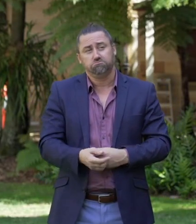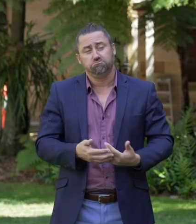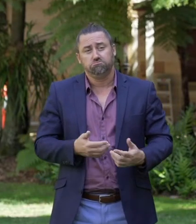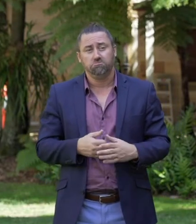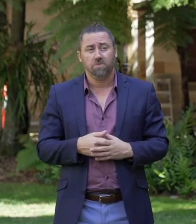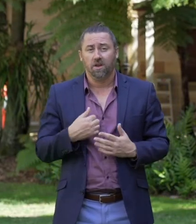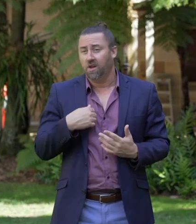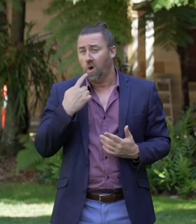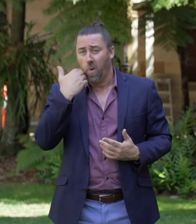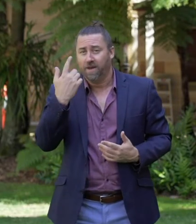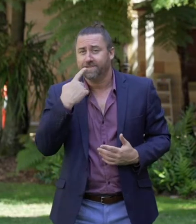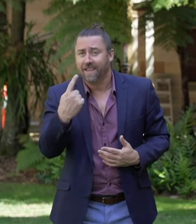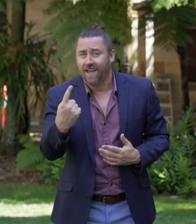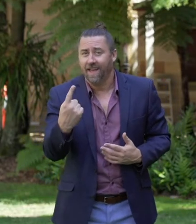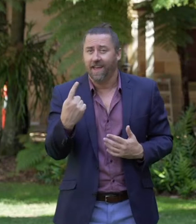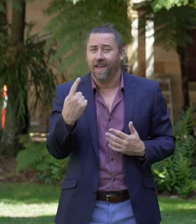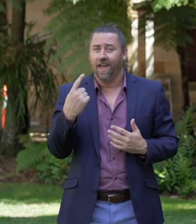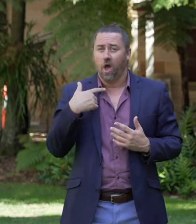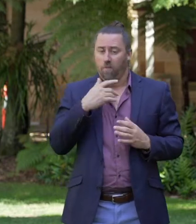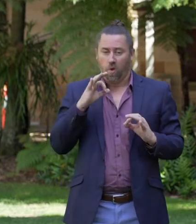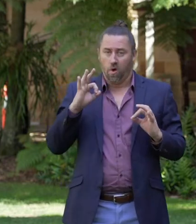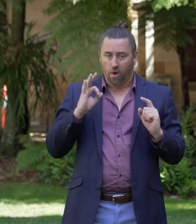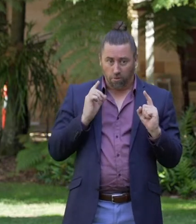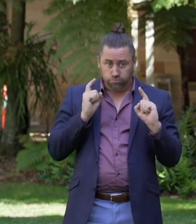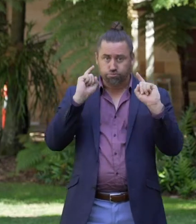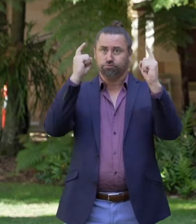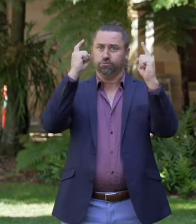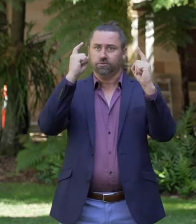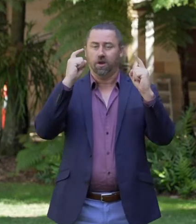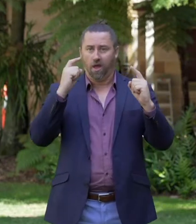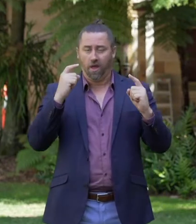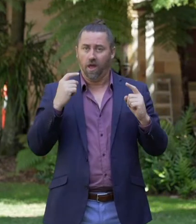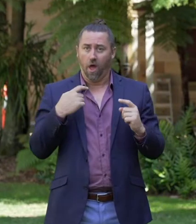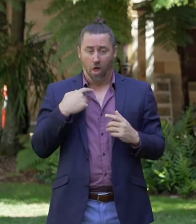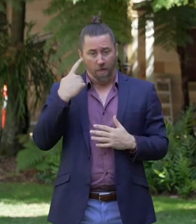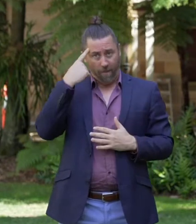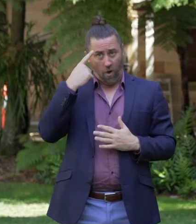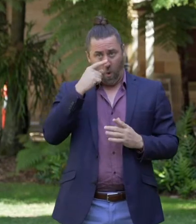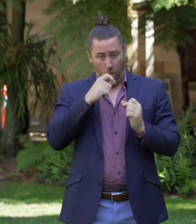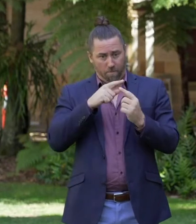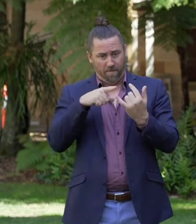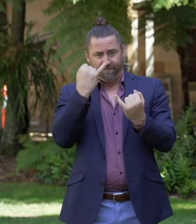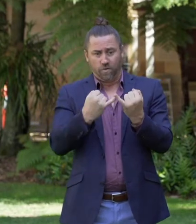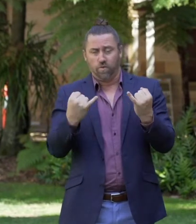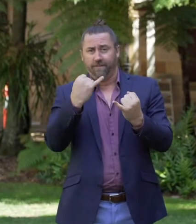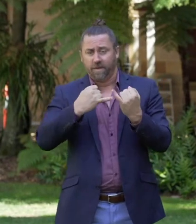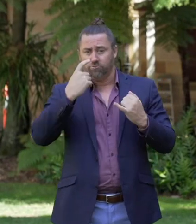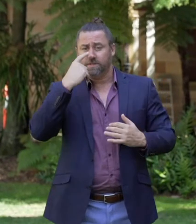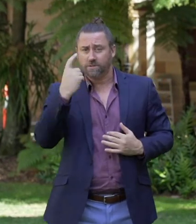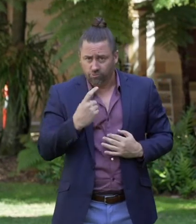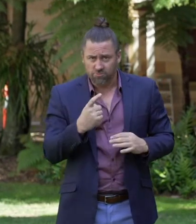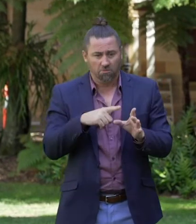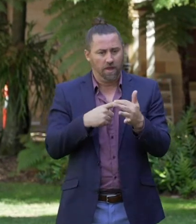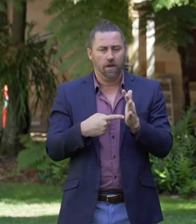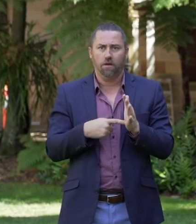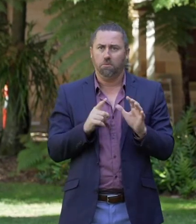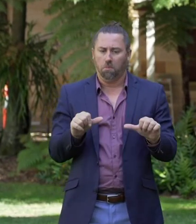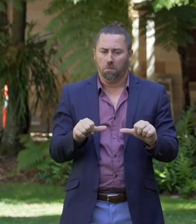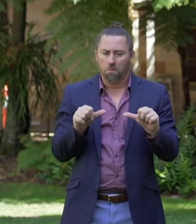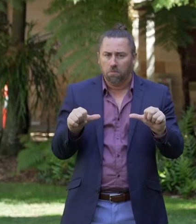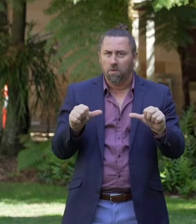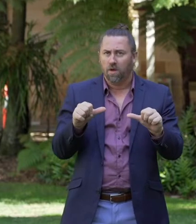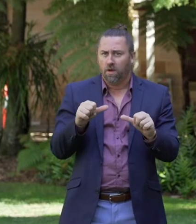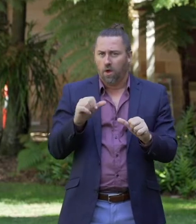As we've said before, things have gone significantly better than we had expected in terms of hospitalizations,